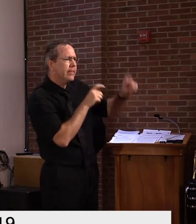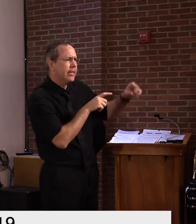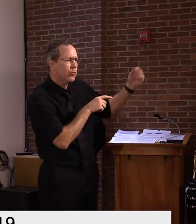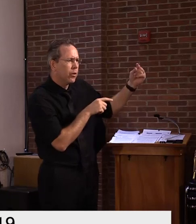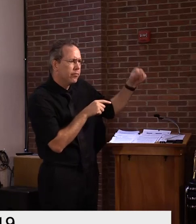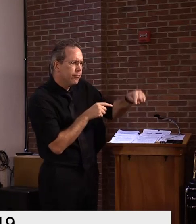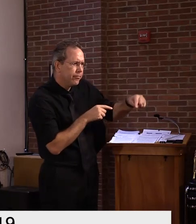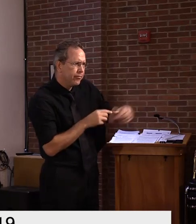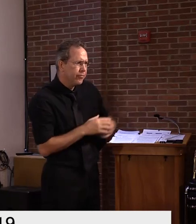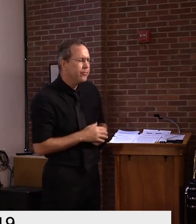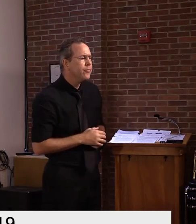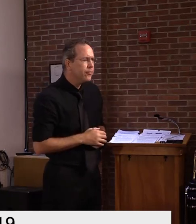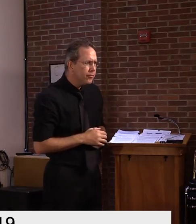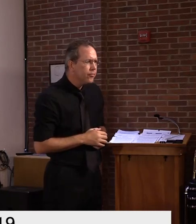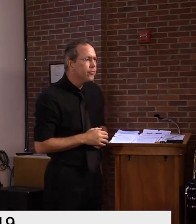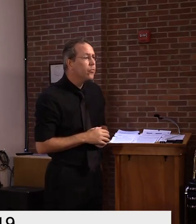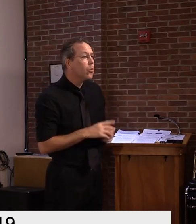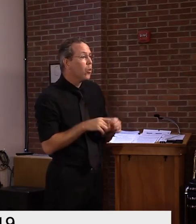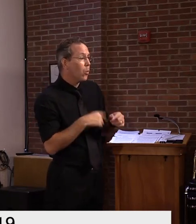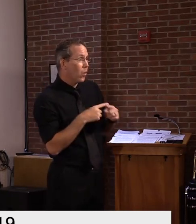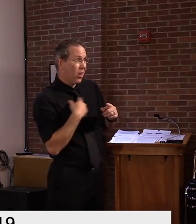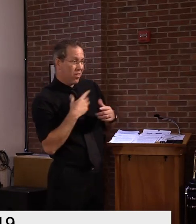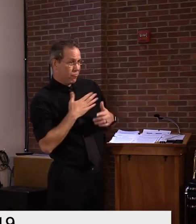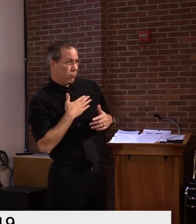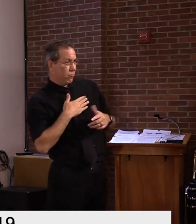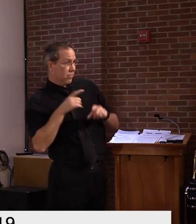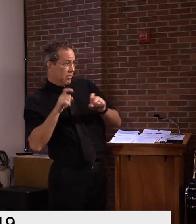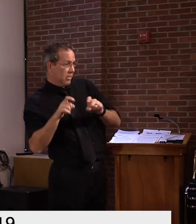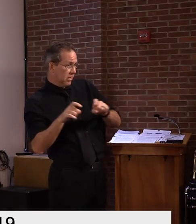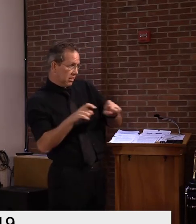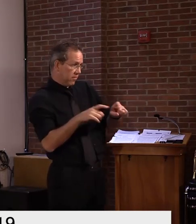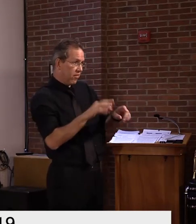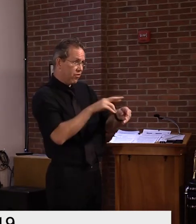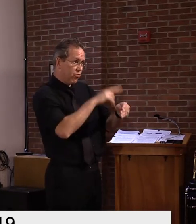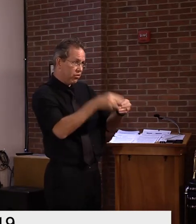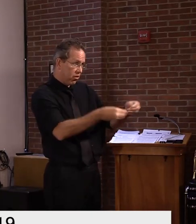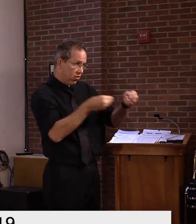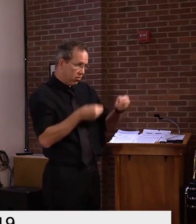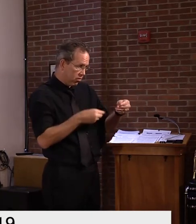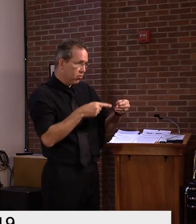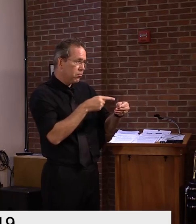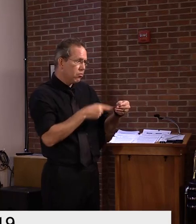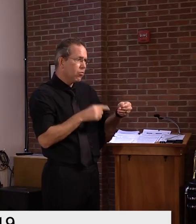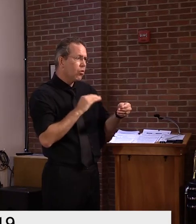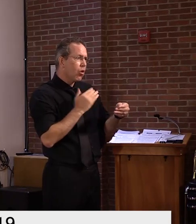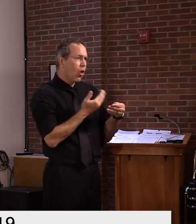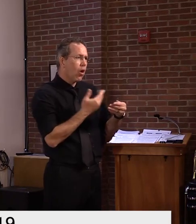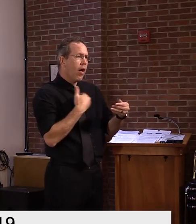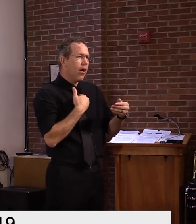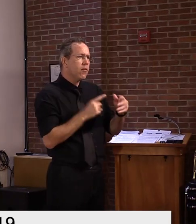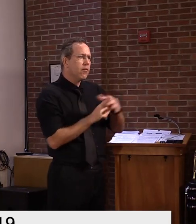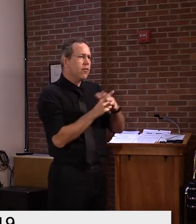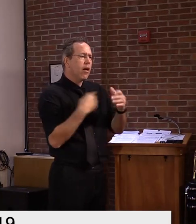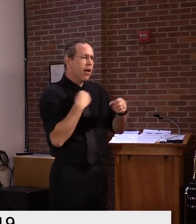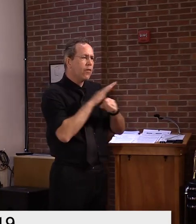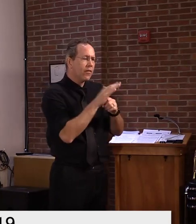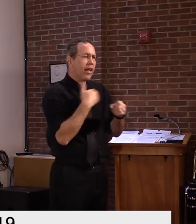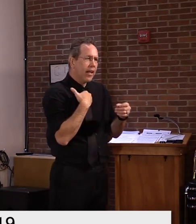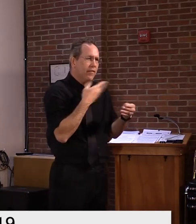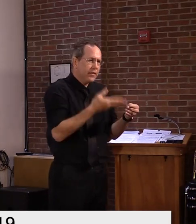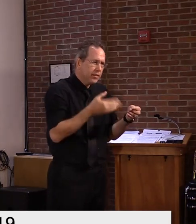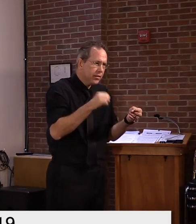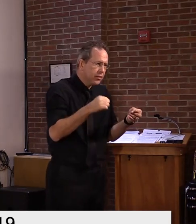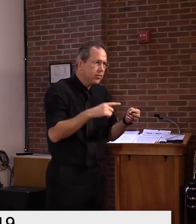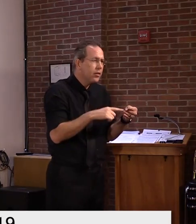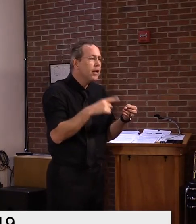that were positive are positive according to the data that the company and the